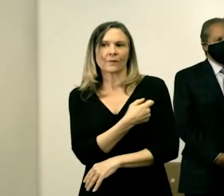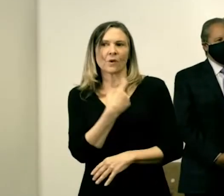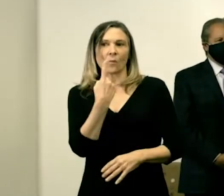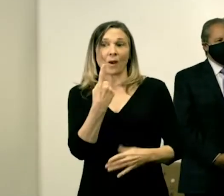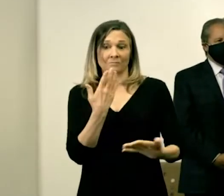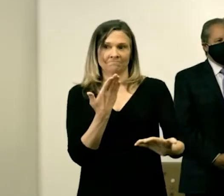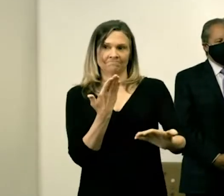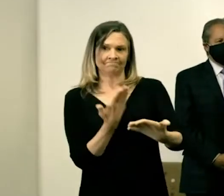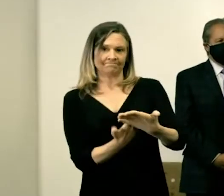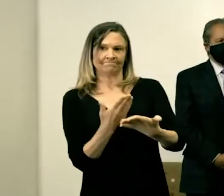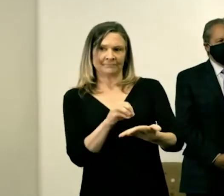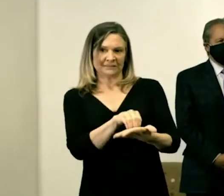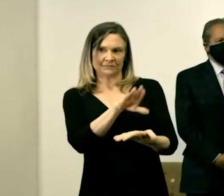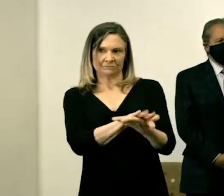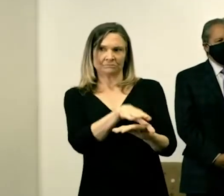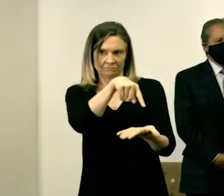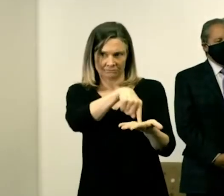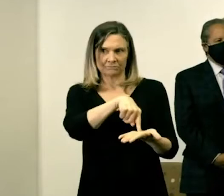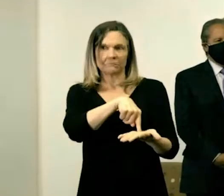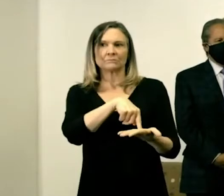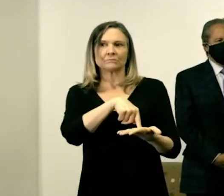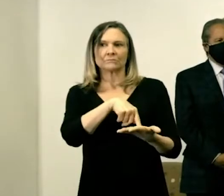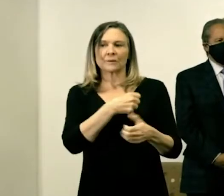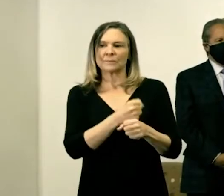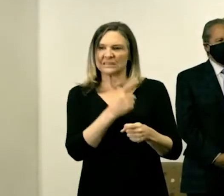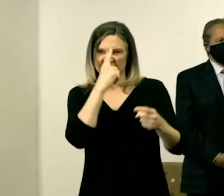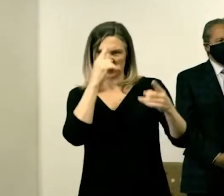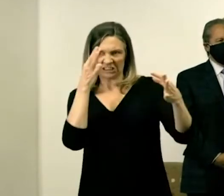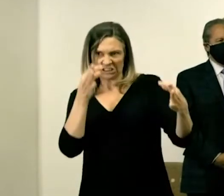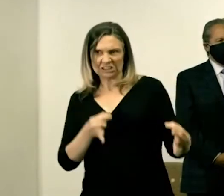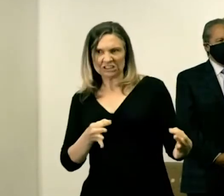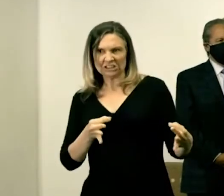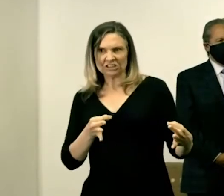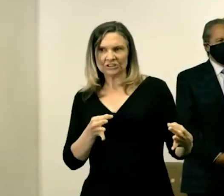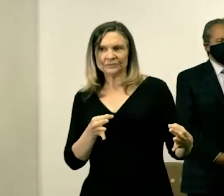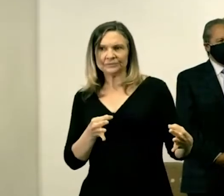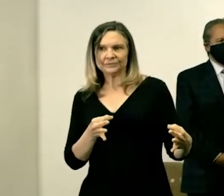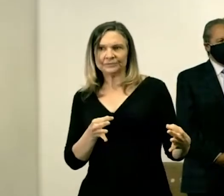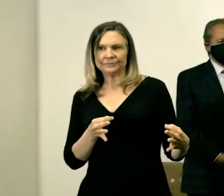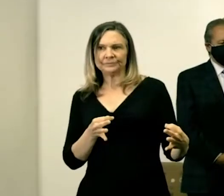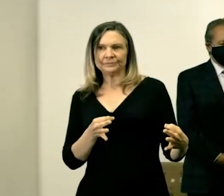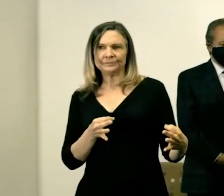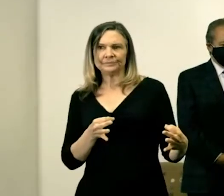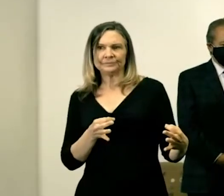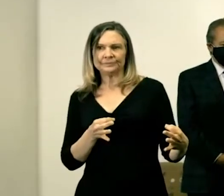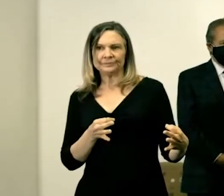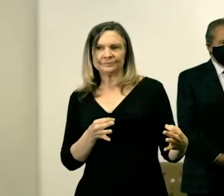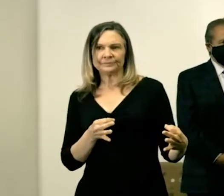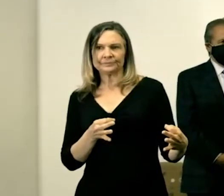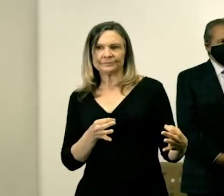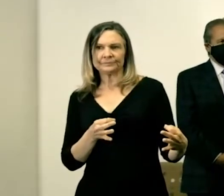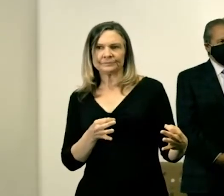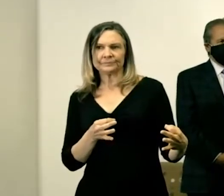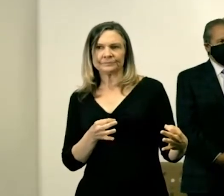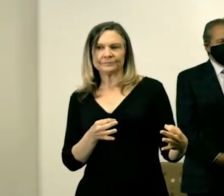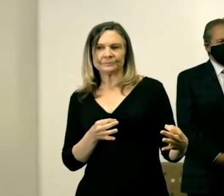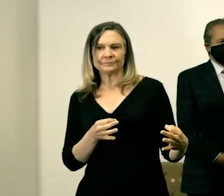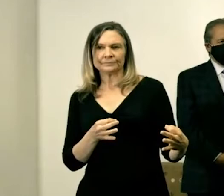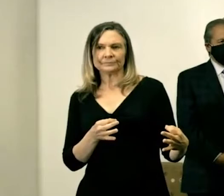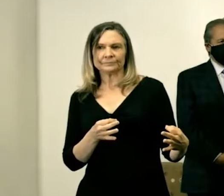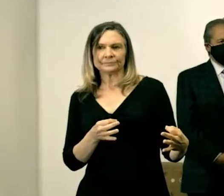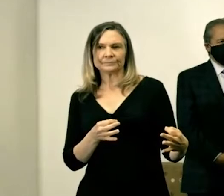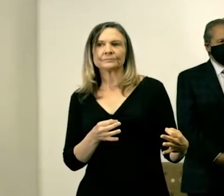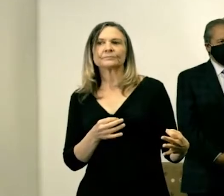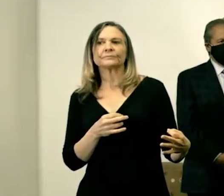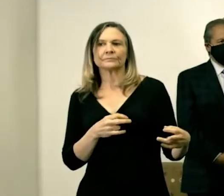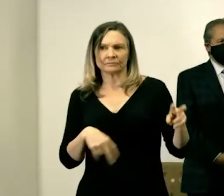documentation. We made a decision that self-attestation around disabilities and chronic conditions was enough.